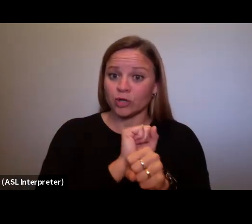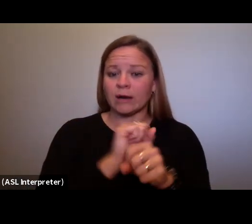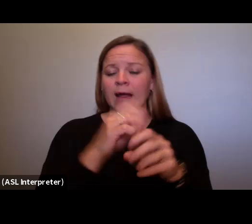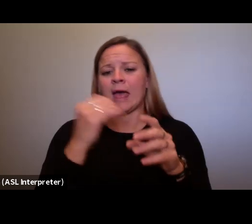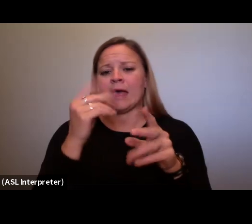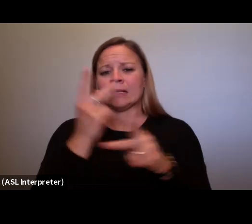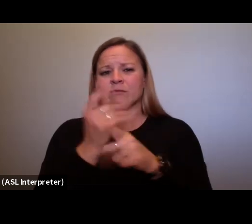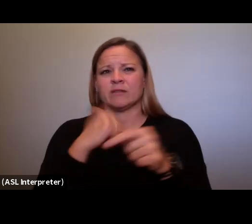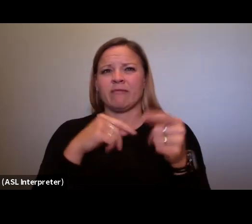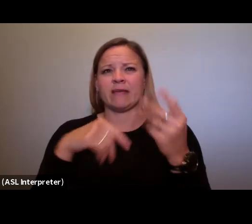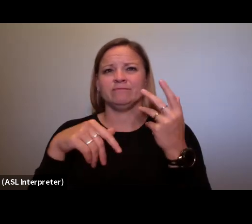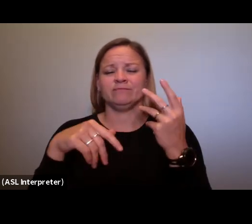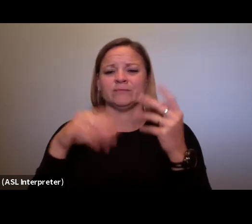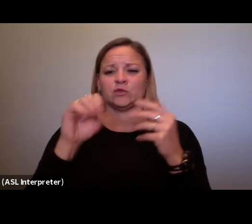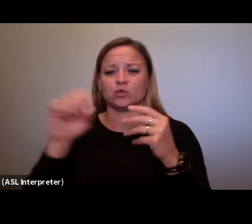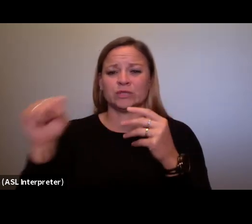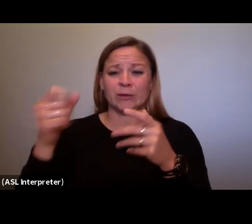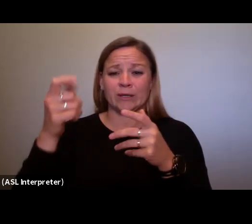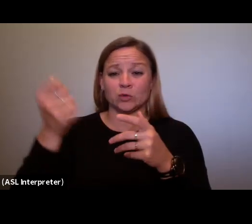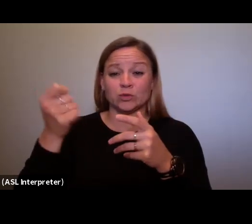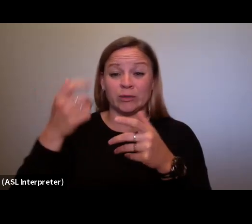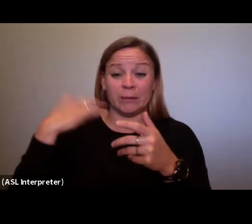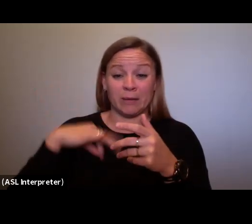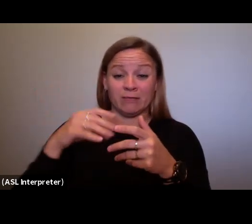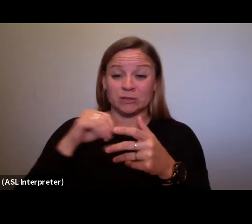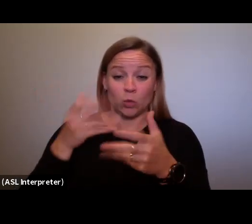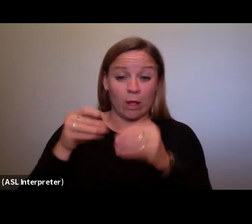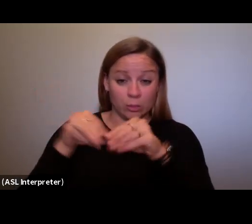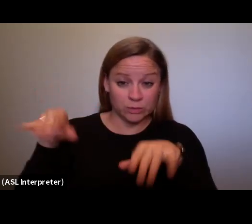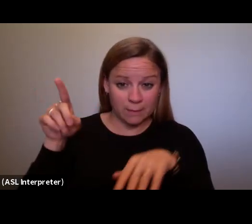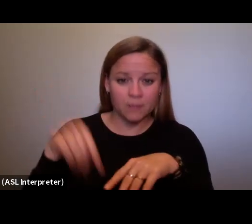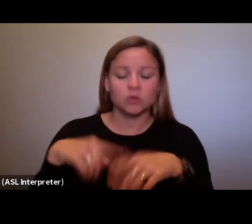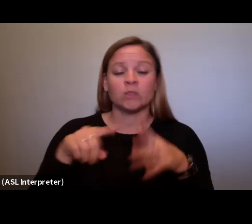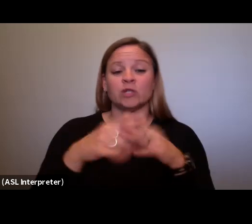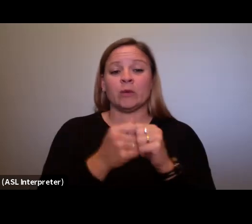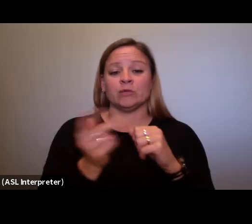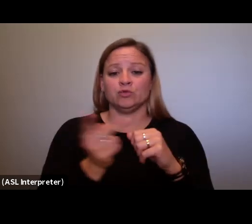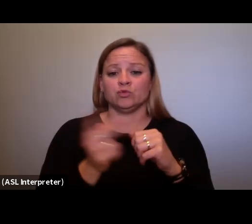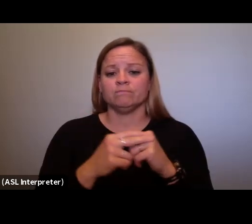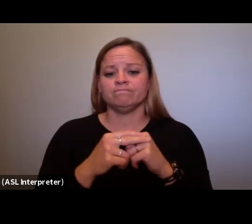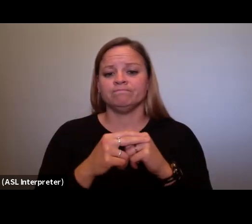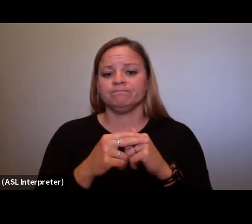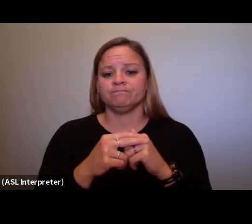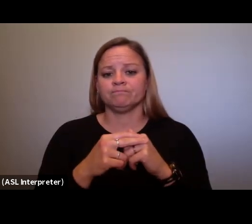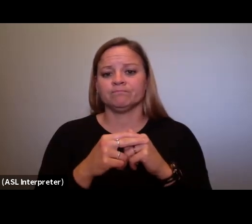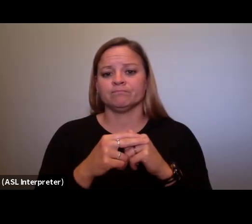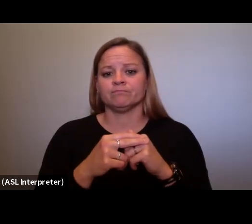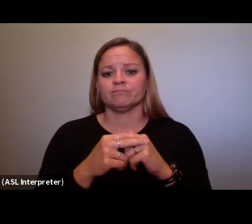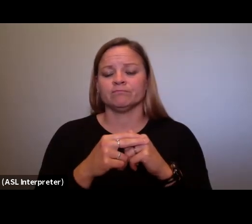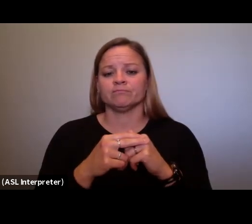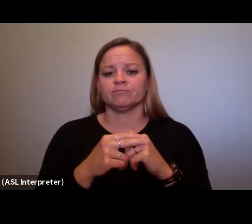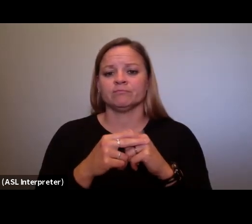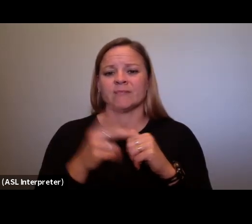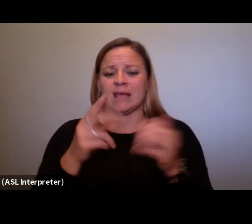of the Social Security benefits or don't lose them. So we started with those two basic contracts with them,